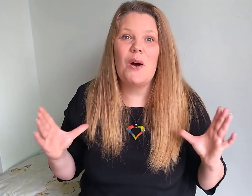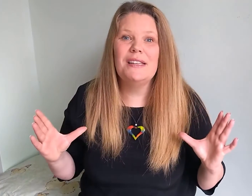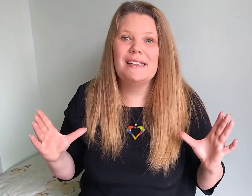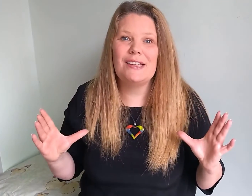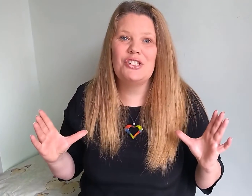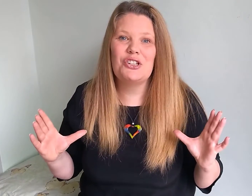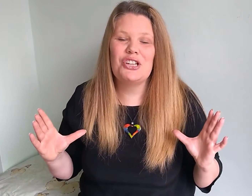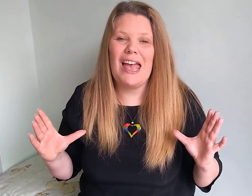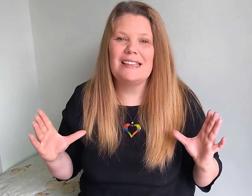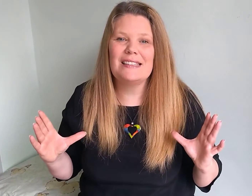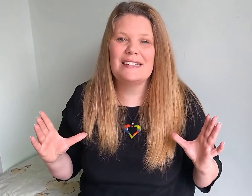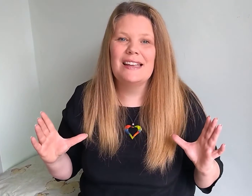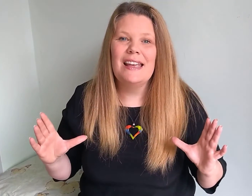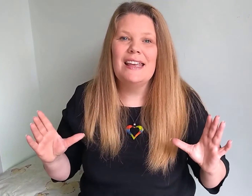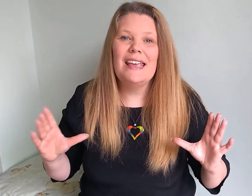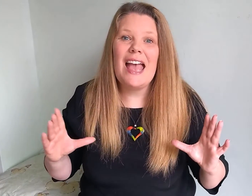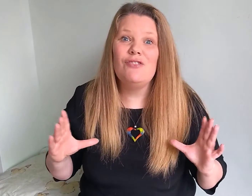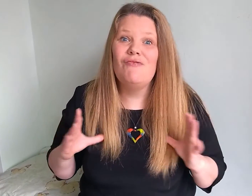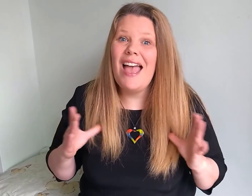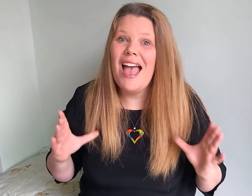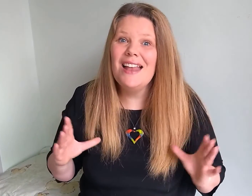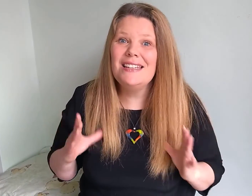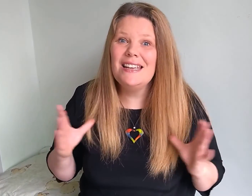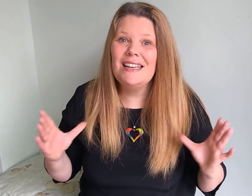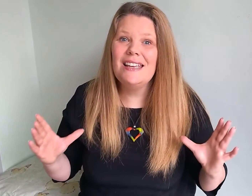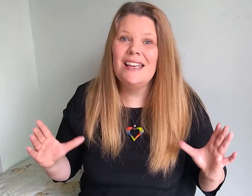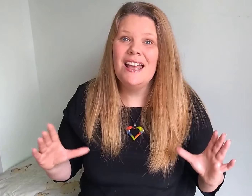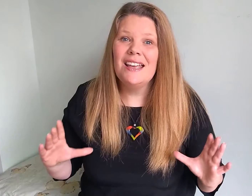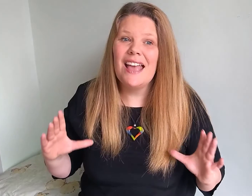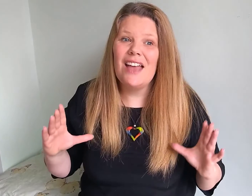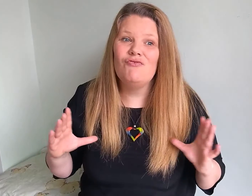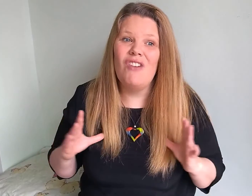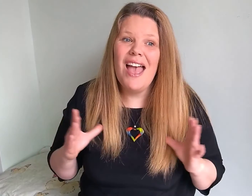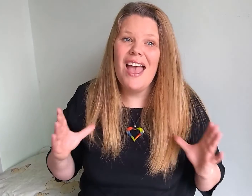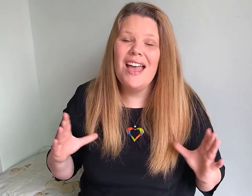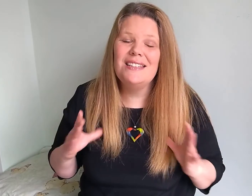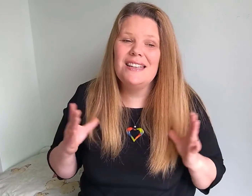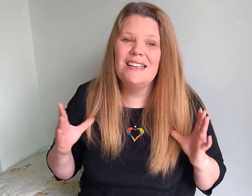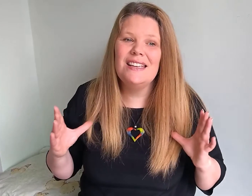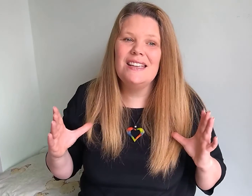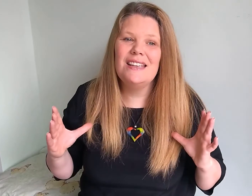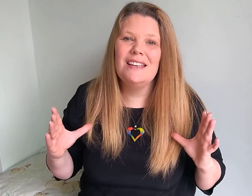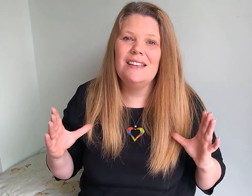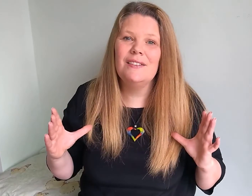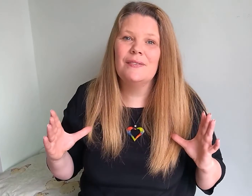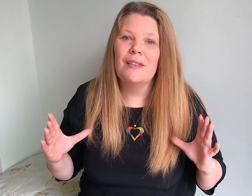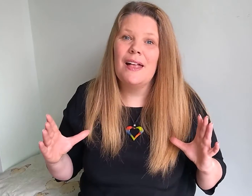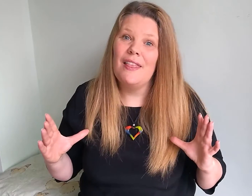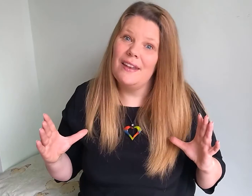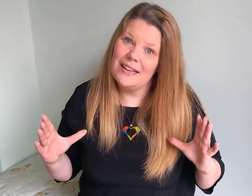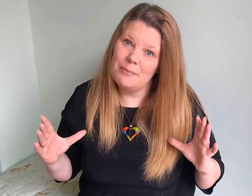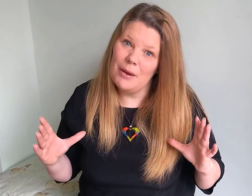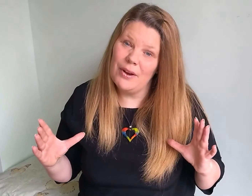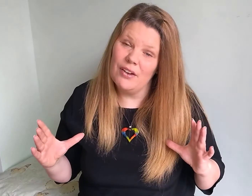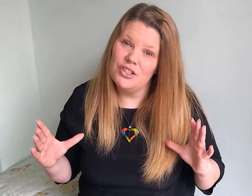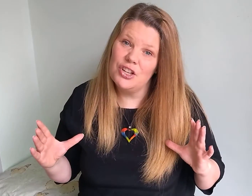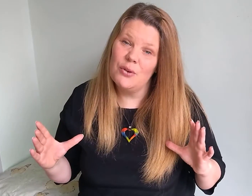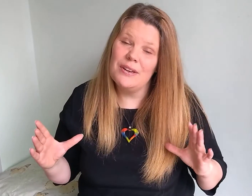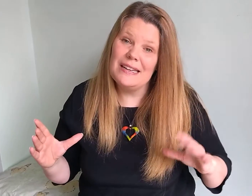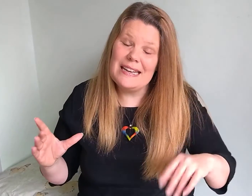twice against your chest. Get ready. Get ready. And the next bit we're going to do